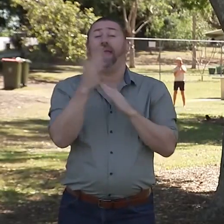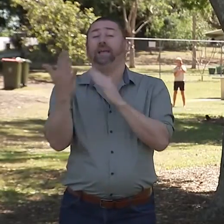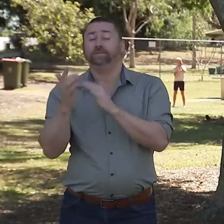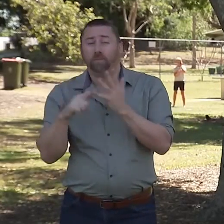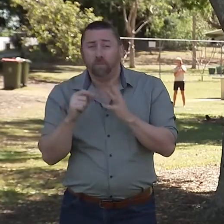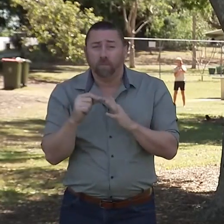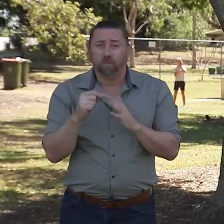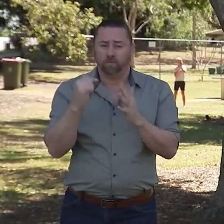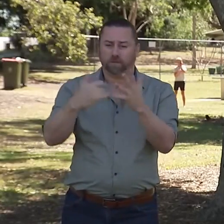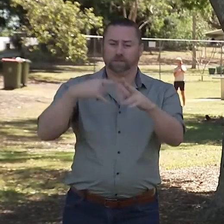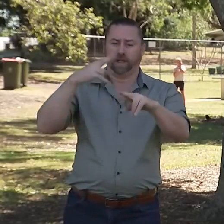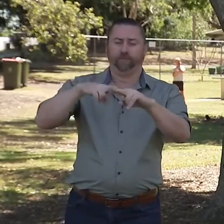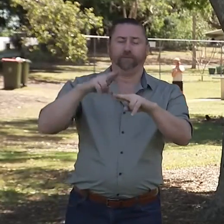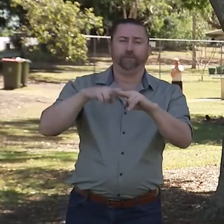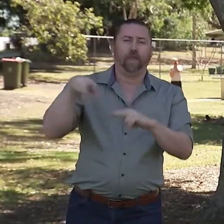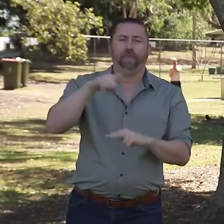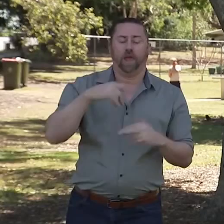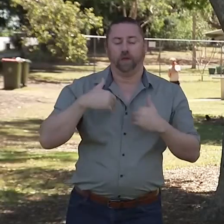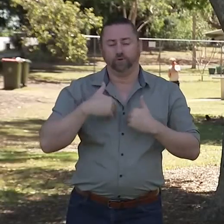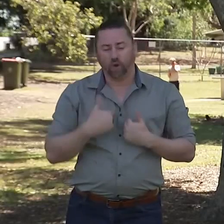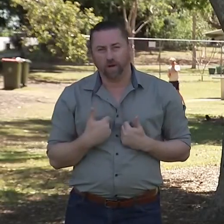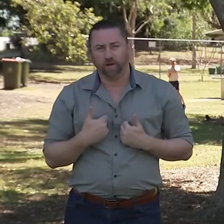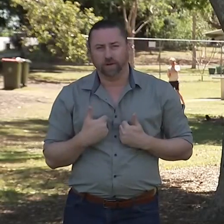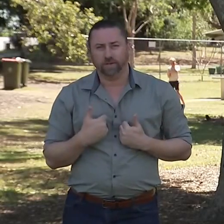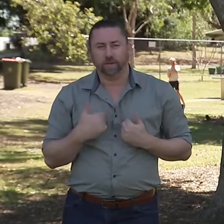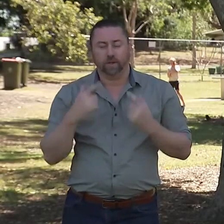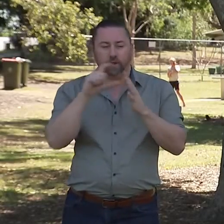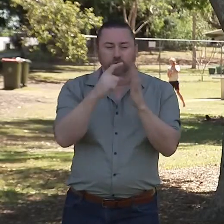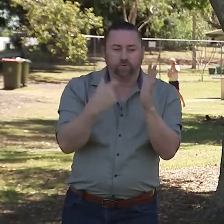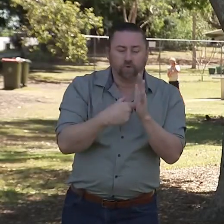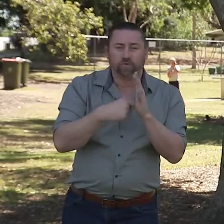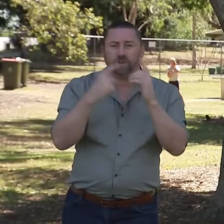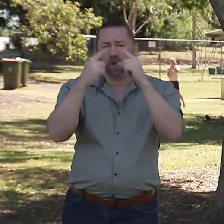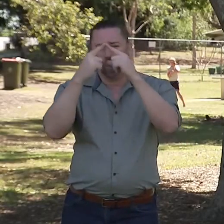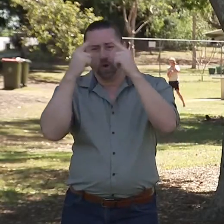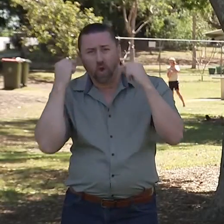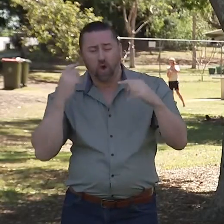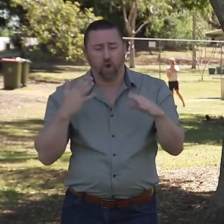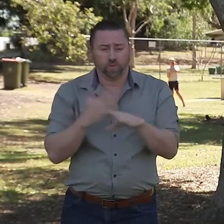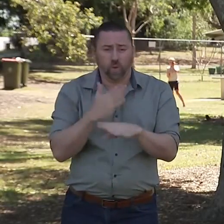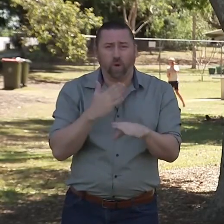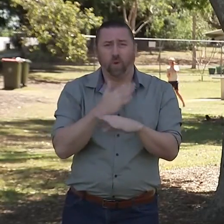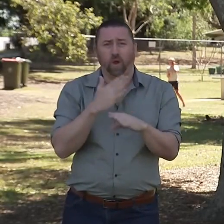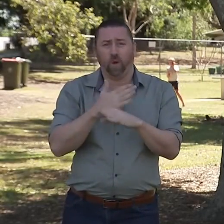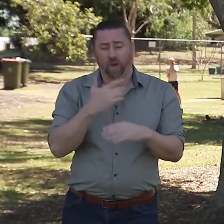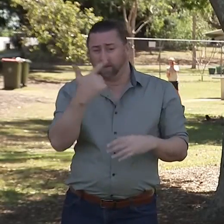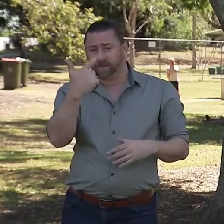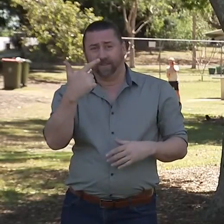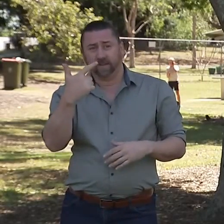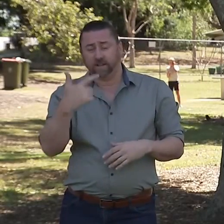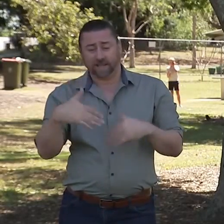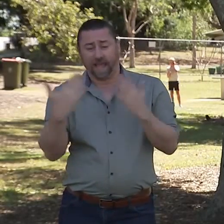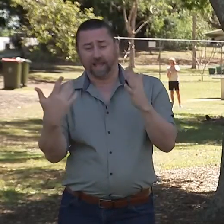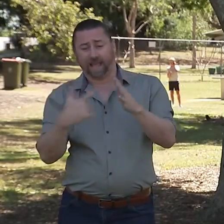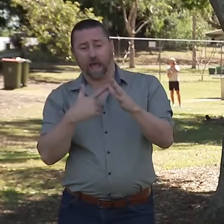the workforces are going, 7 days a week. A lot of places in the world, they're